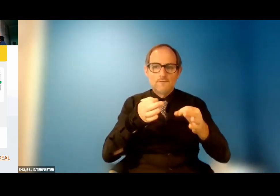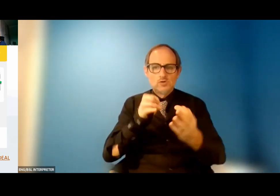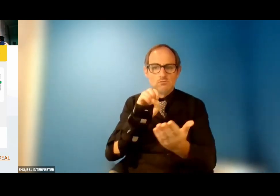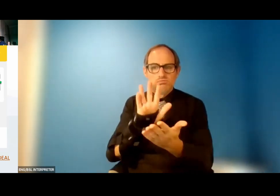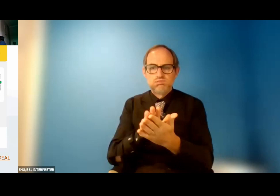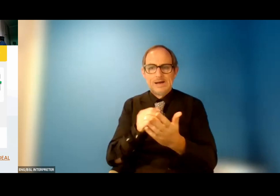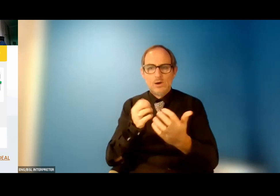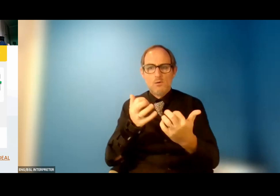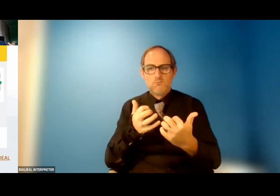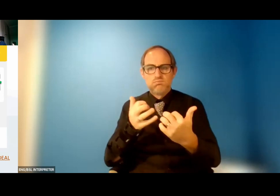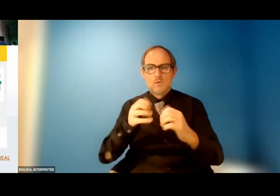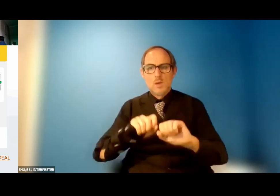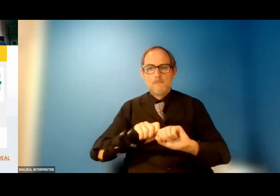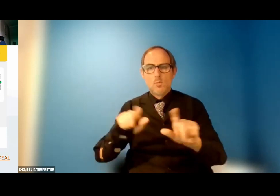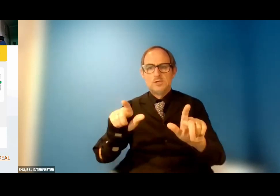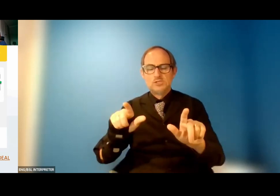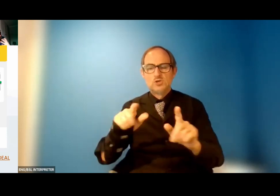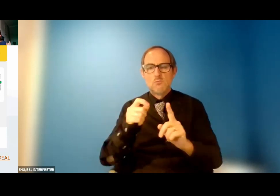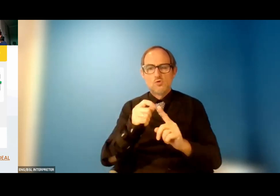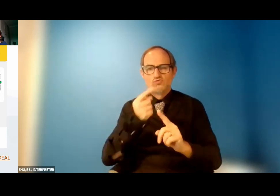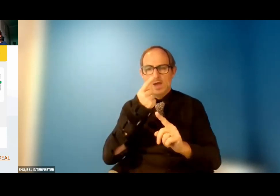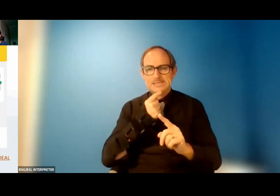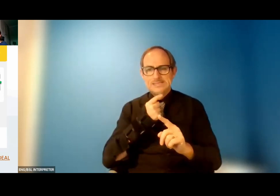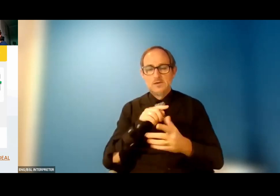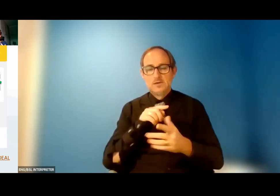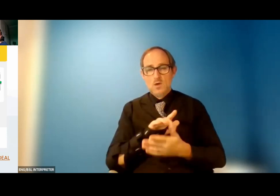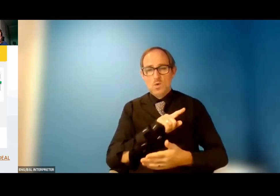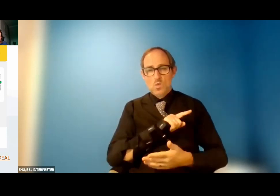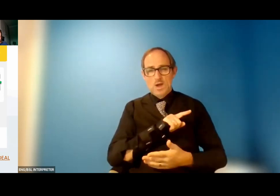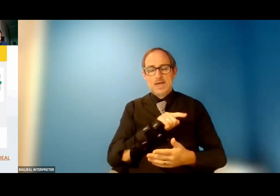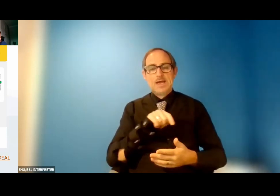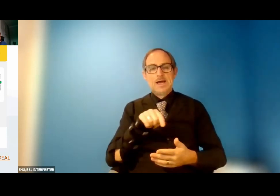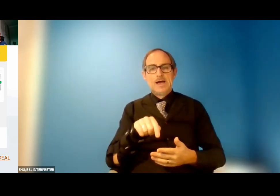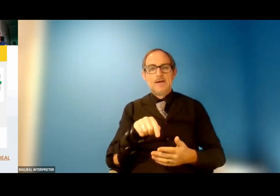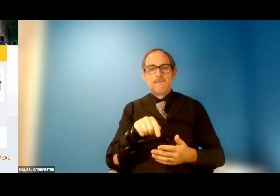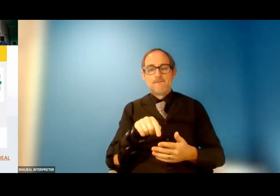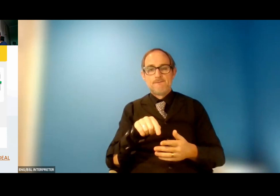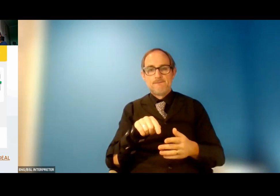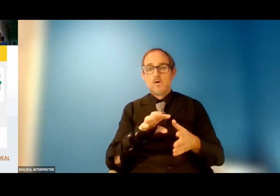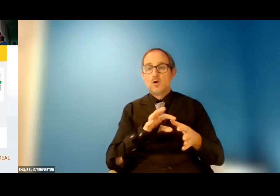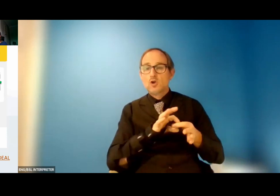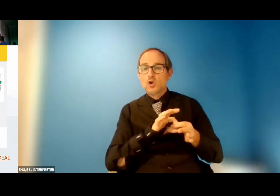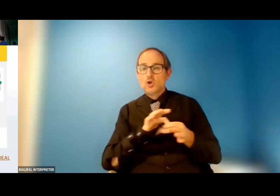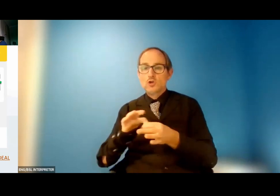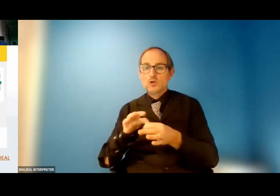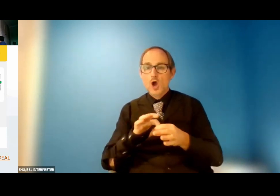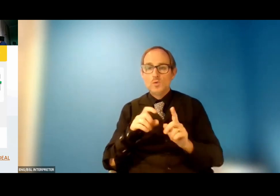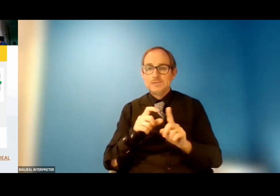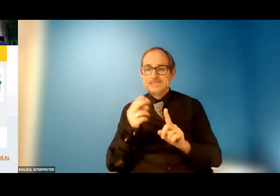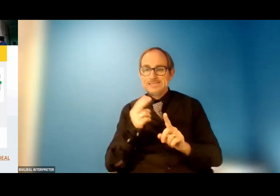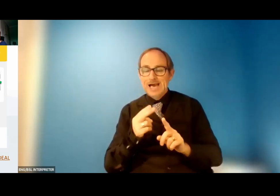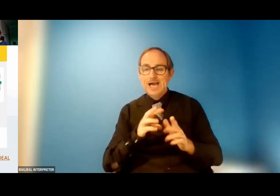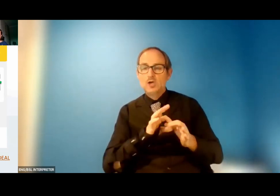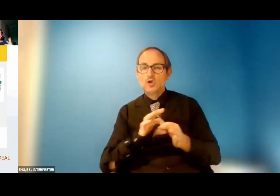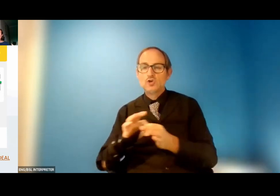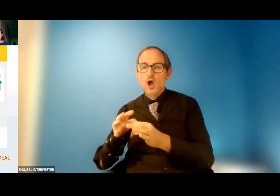portraits, because we haven't actually gone through the same process of co-design and co-production as we have